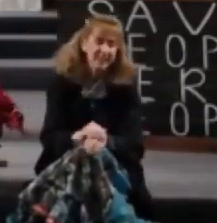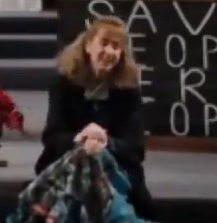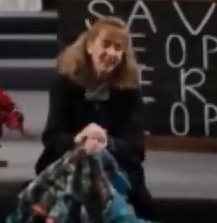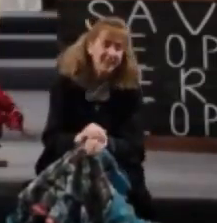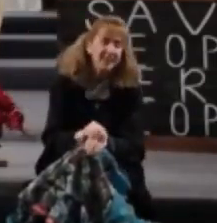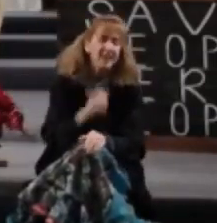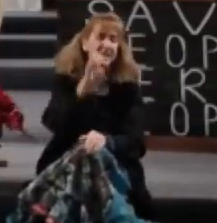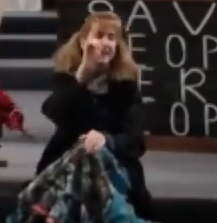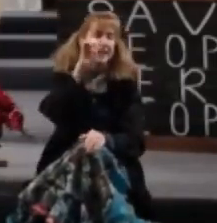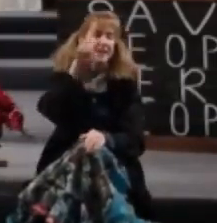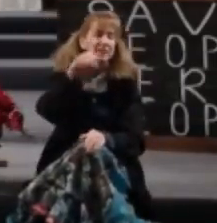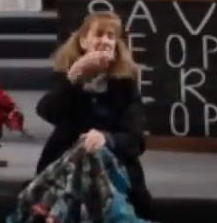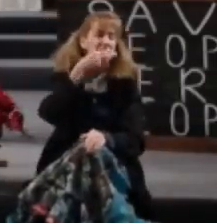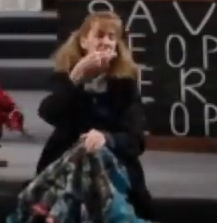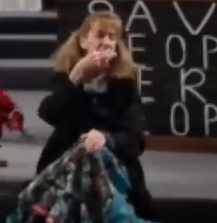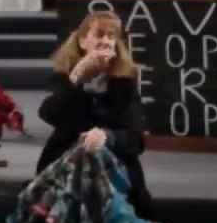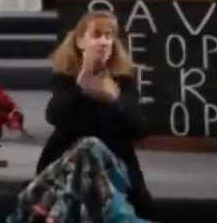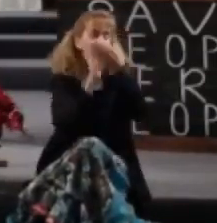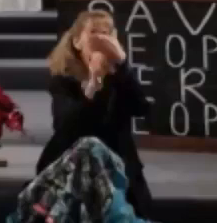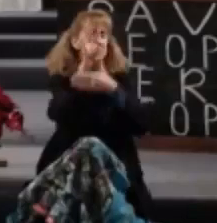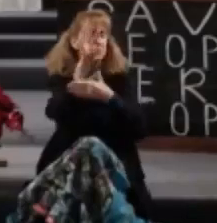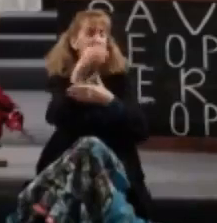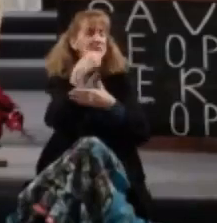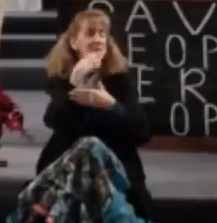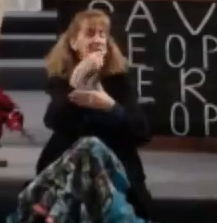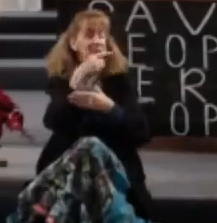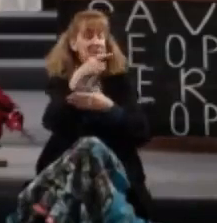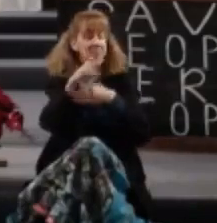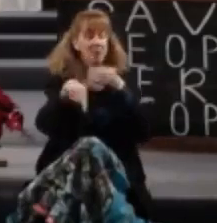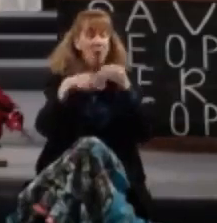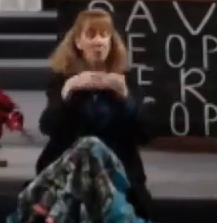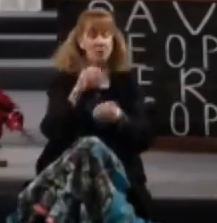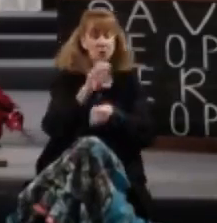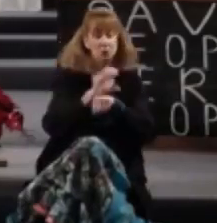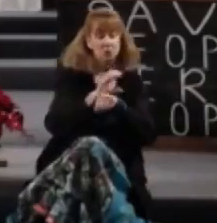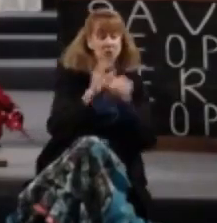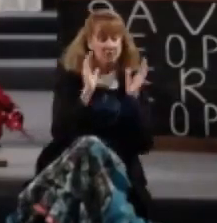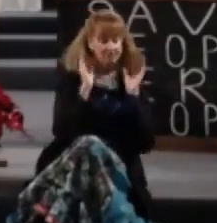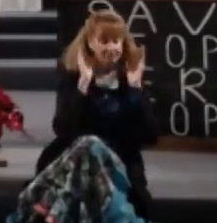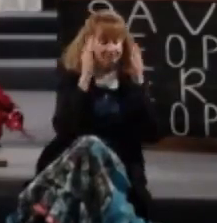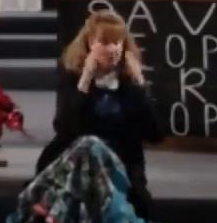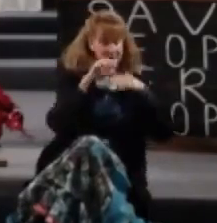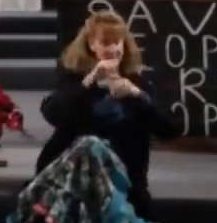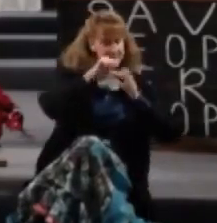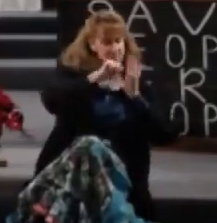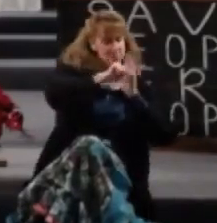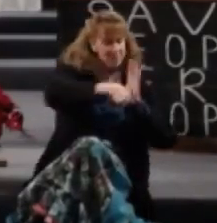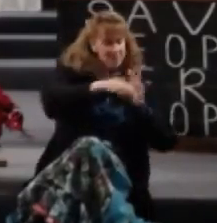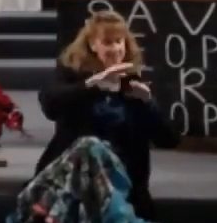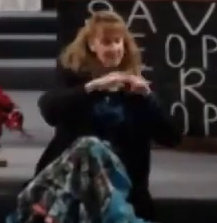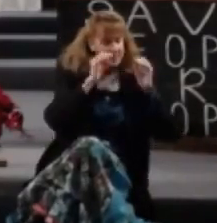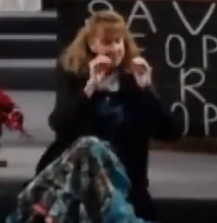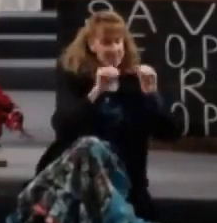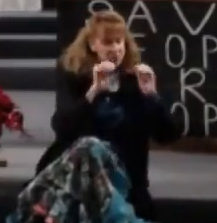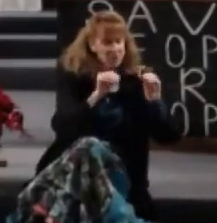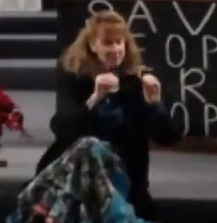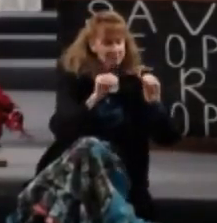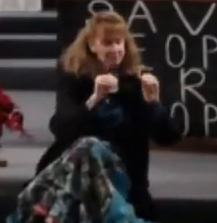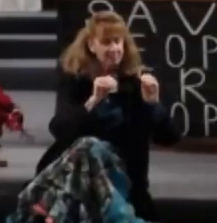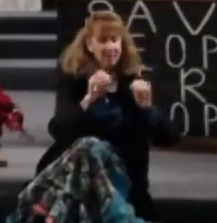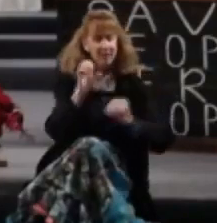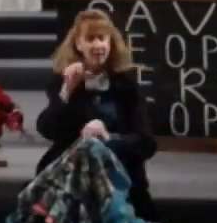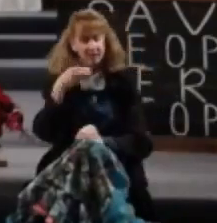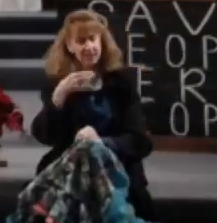As Ephesians chapter 4 tells us, when a church stresses teaching the way it should, Ephesians 4:14